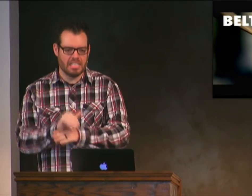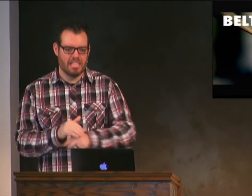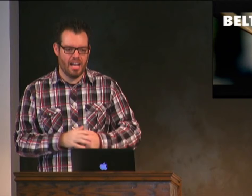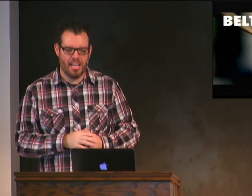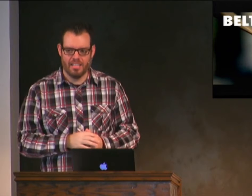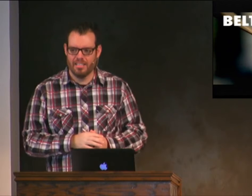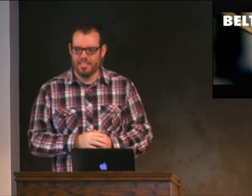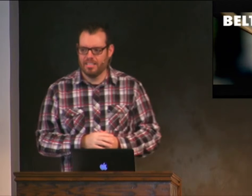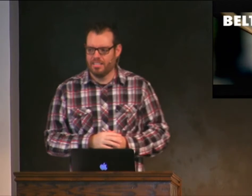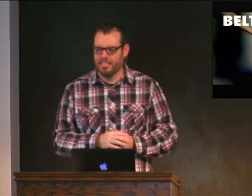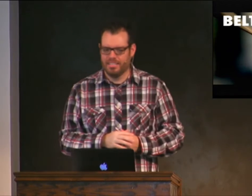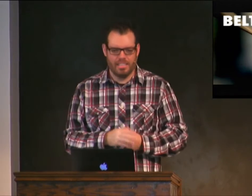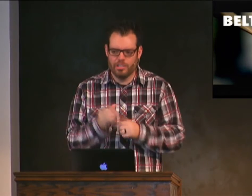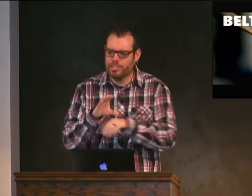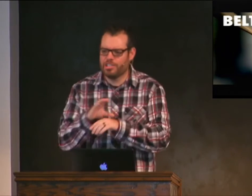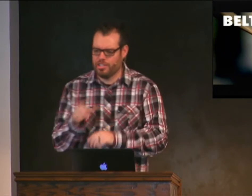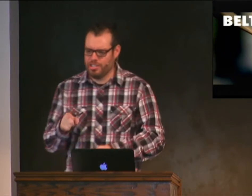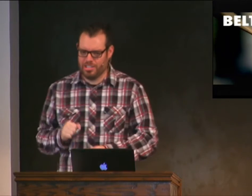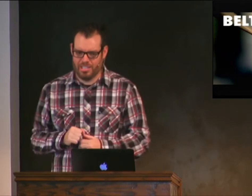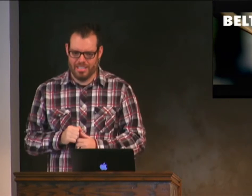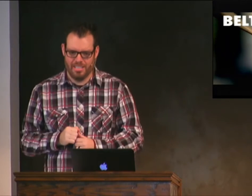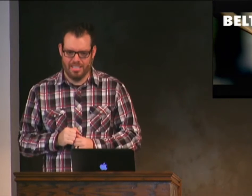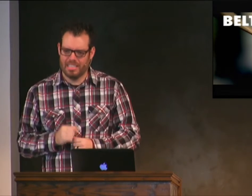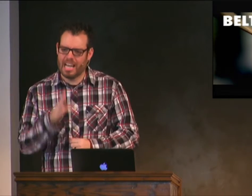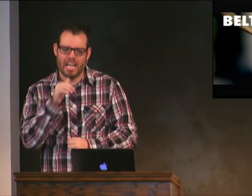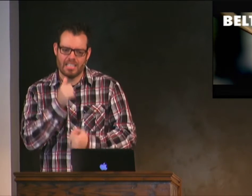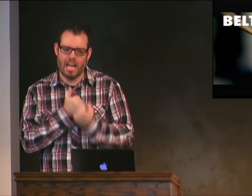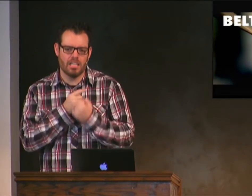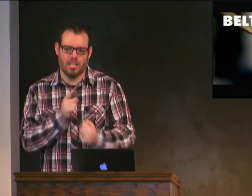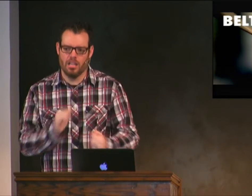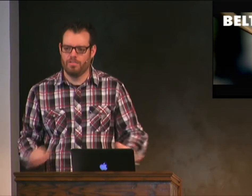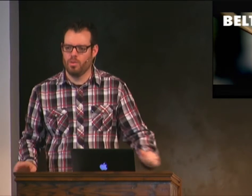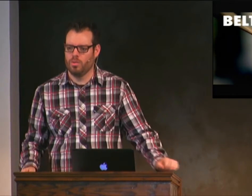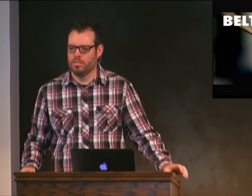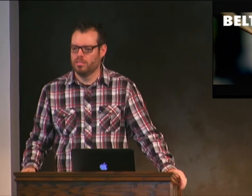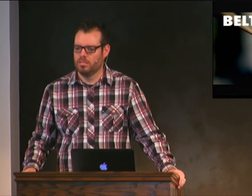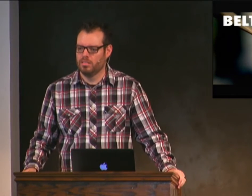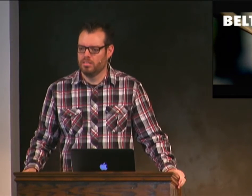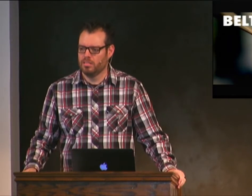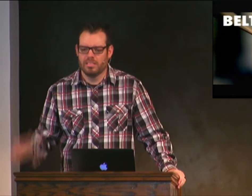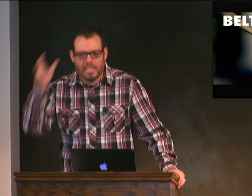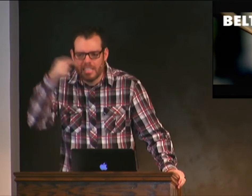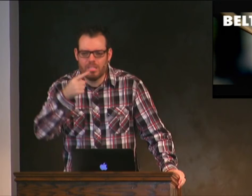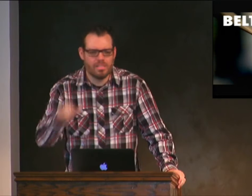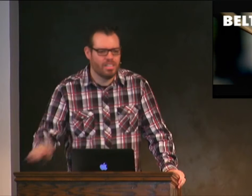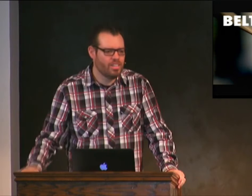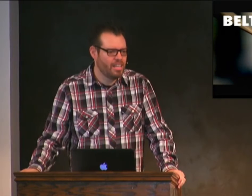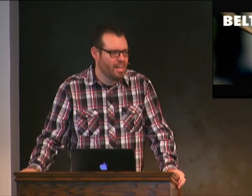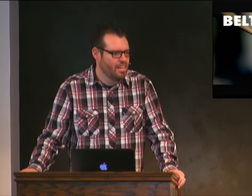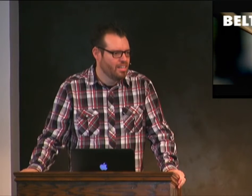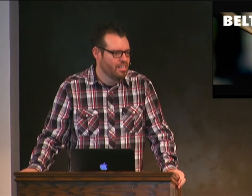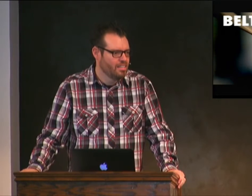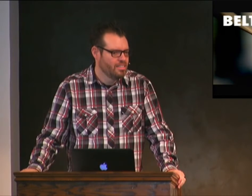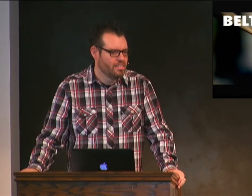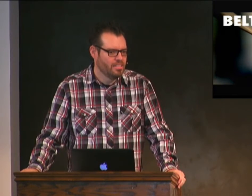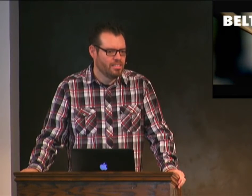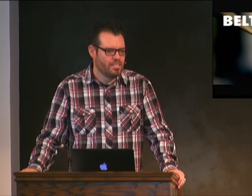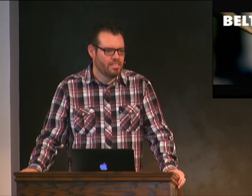sinned last night and you're in church. God's not going to love you. Satan will tell you